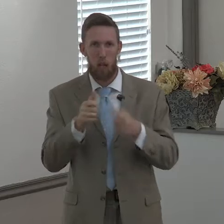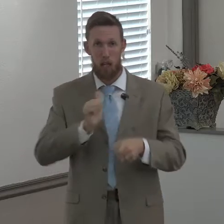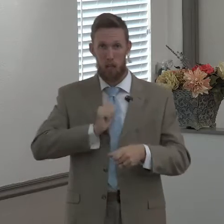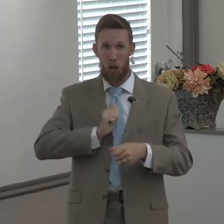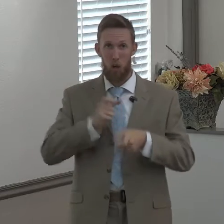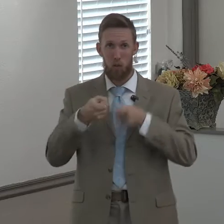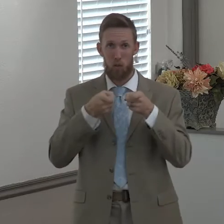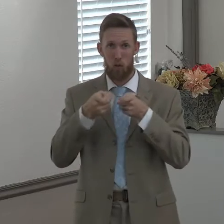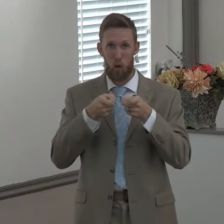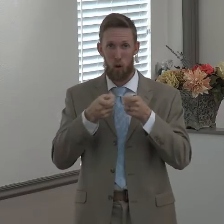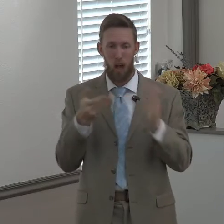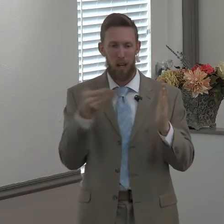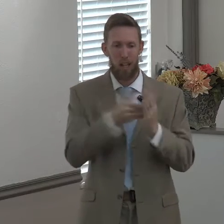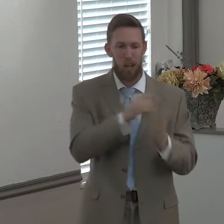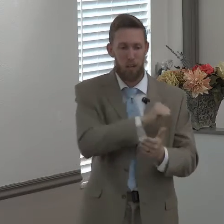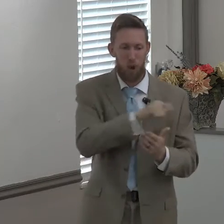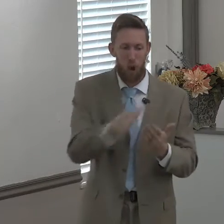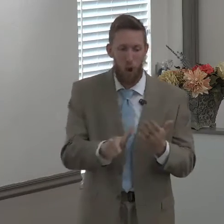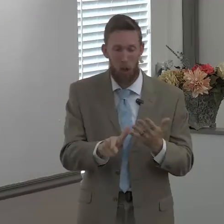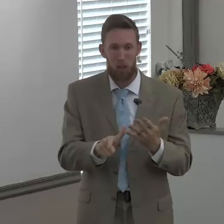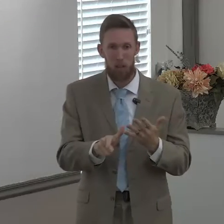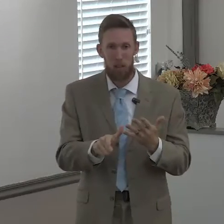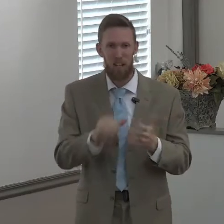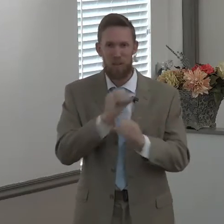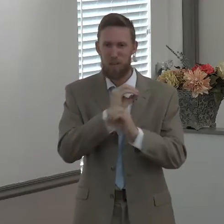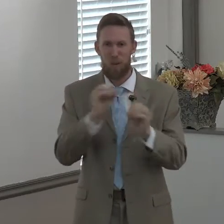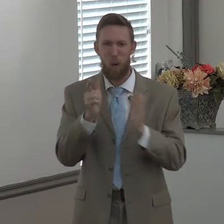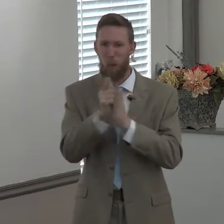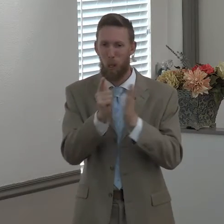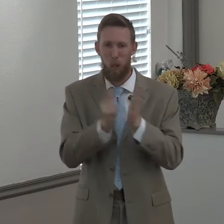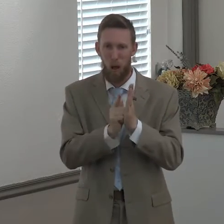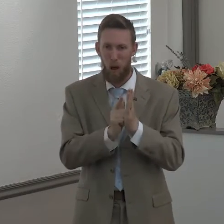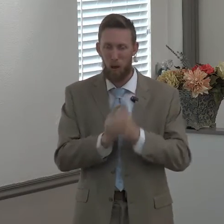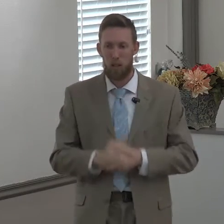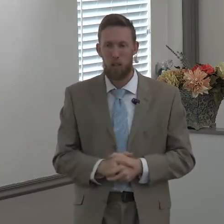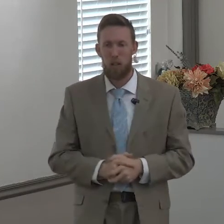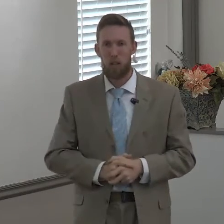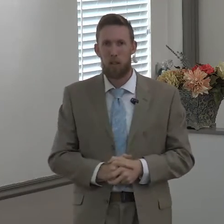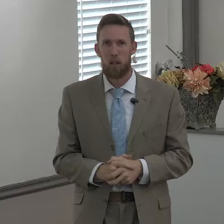long-suffering, gentleness, goodness, faith,